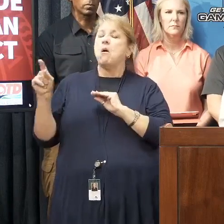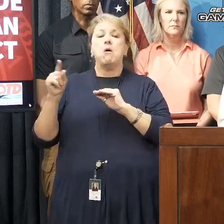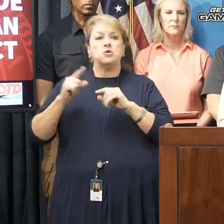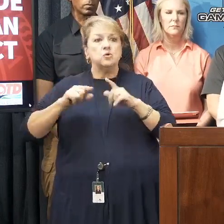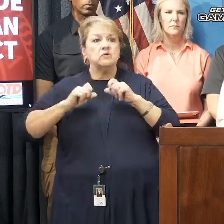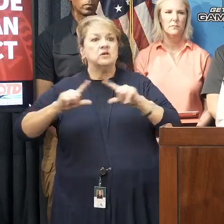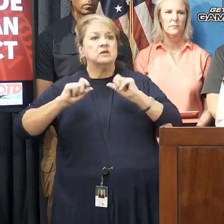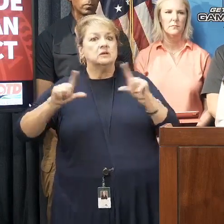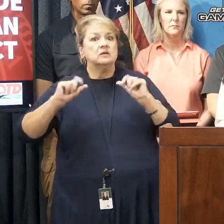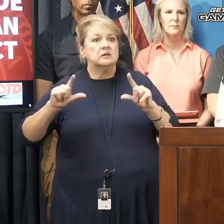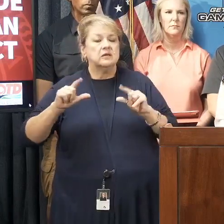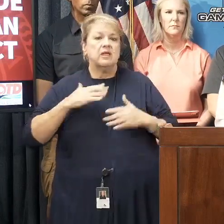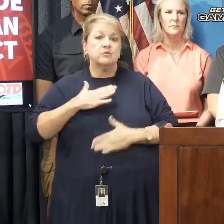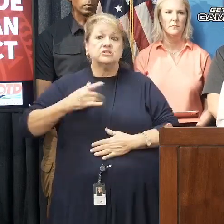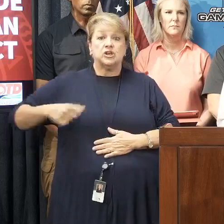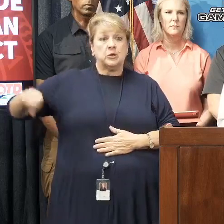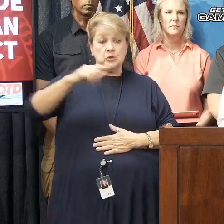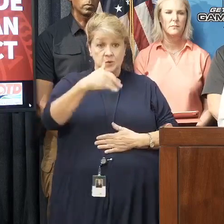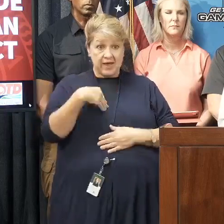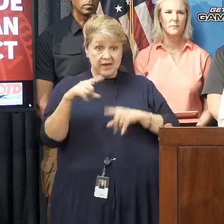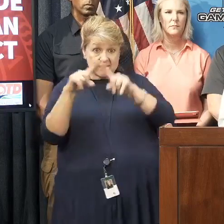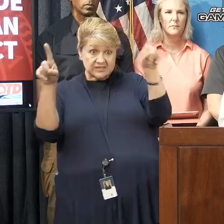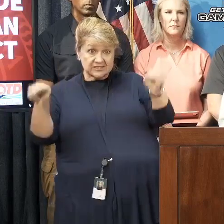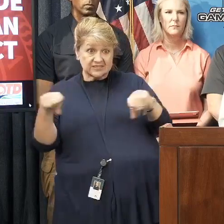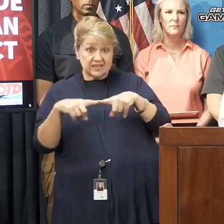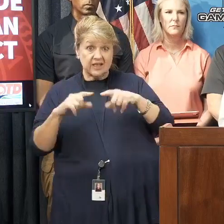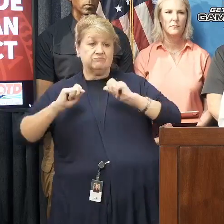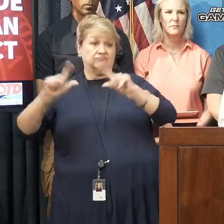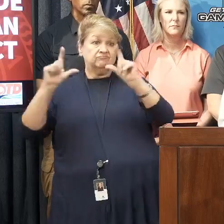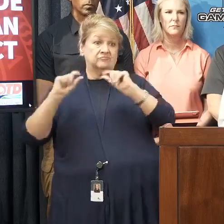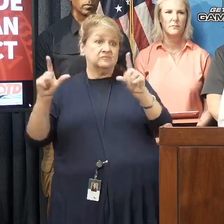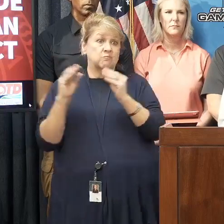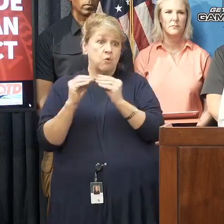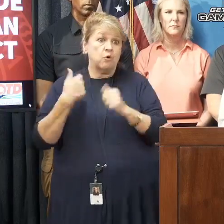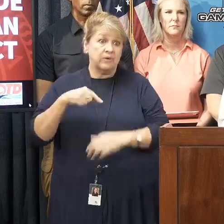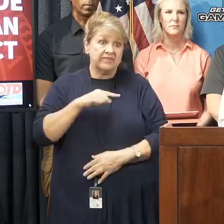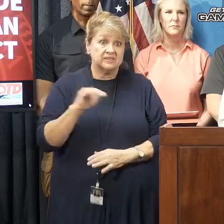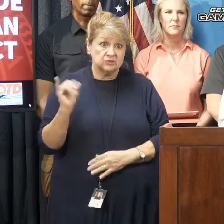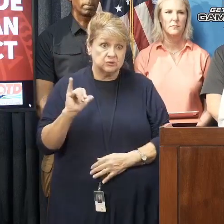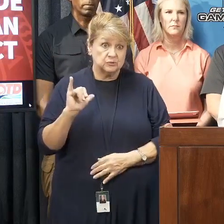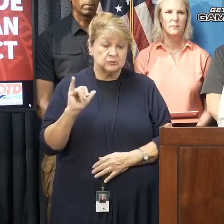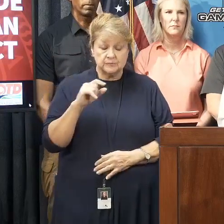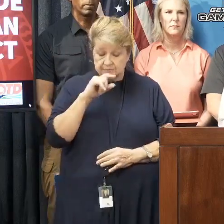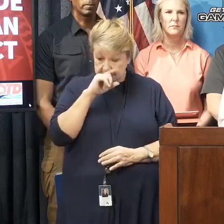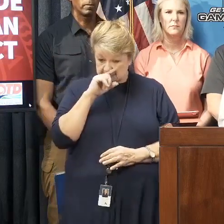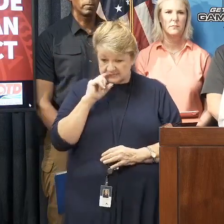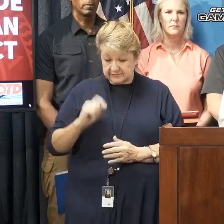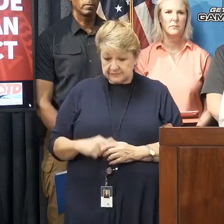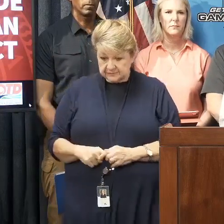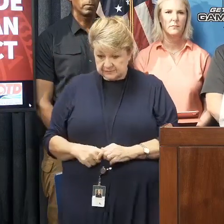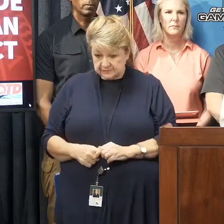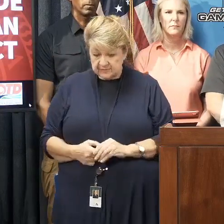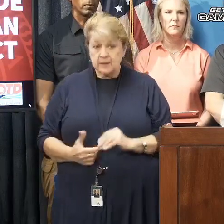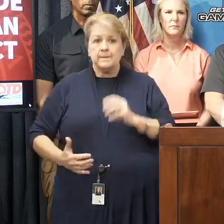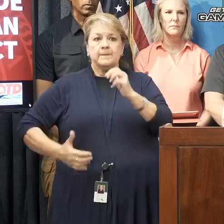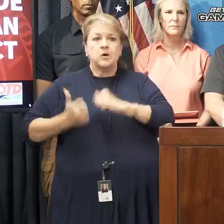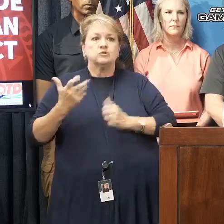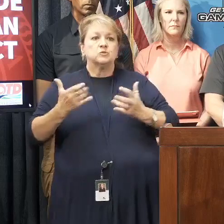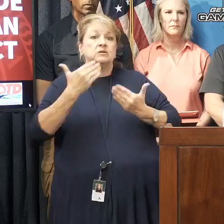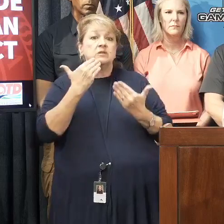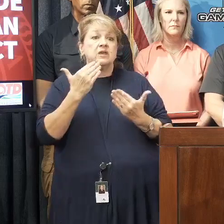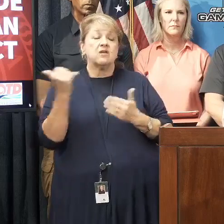types of signs to consider putting that message out with us as well. Most of all, we want to thank